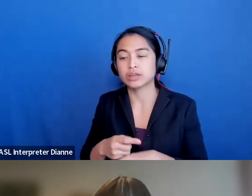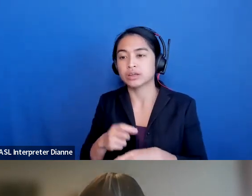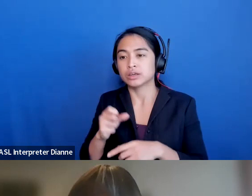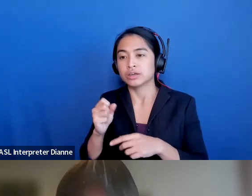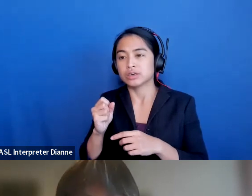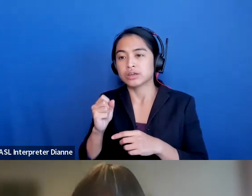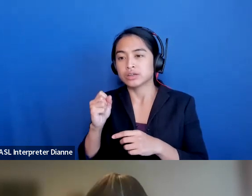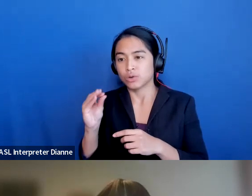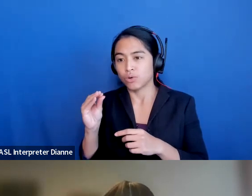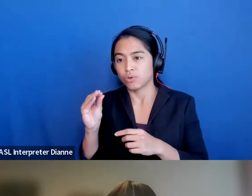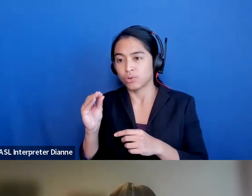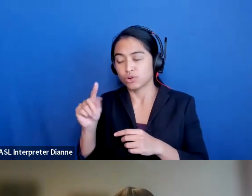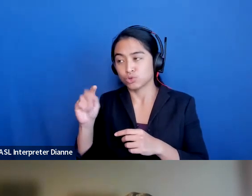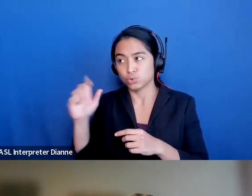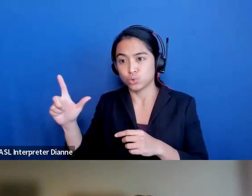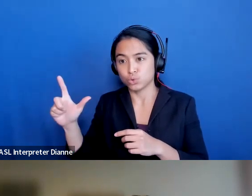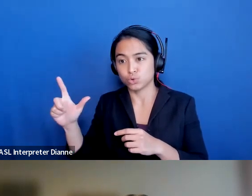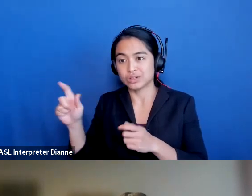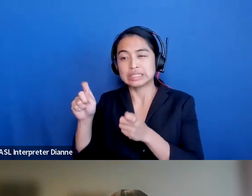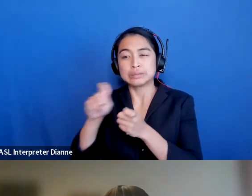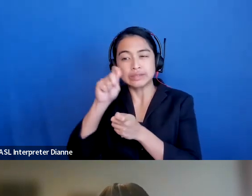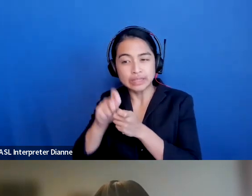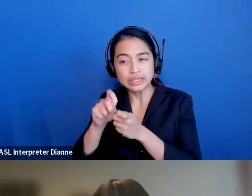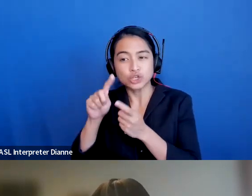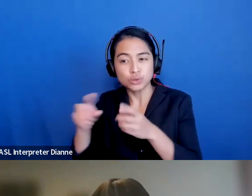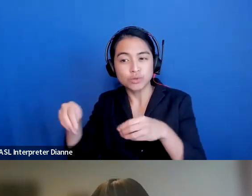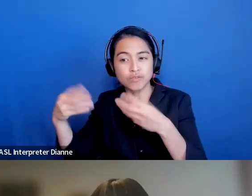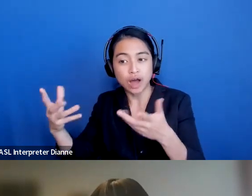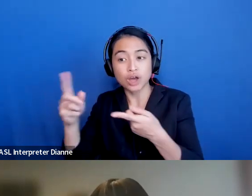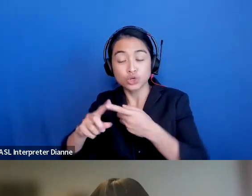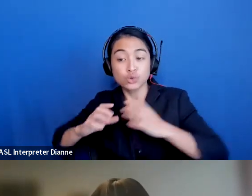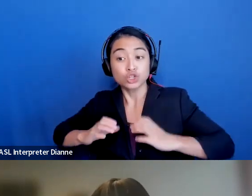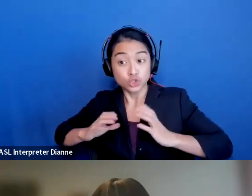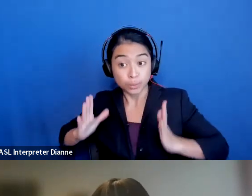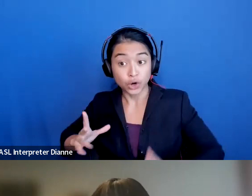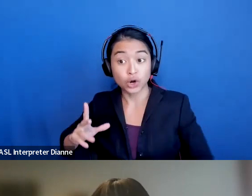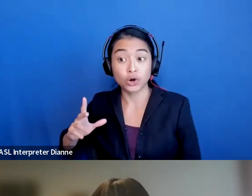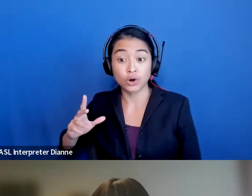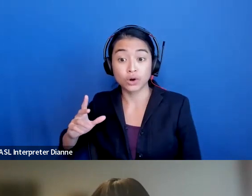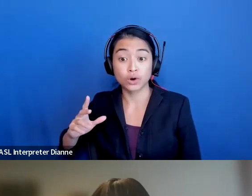it would be tools specifically to provide to the consumer.